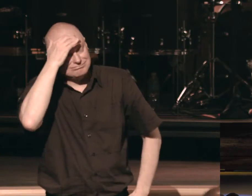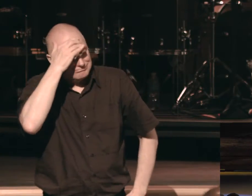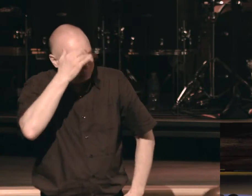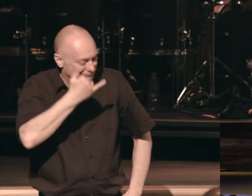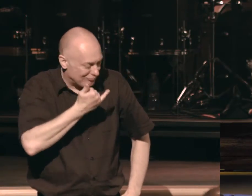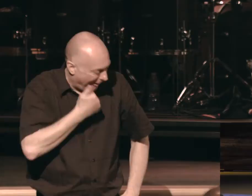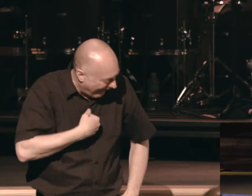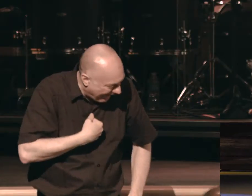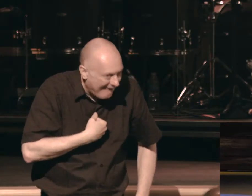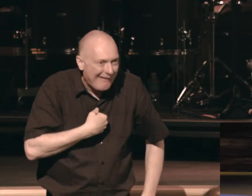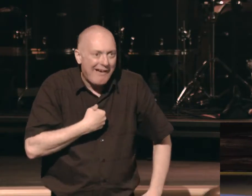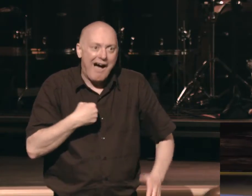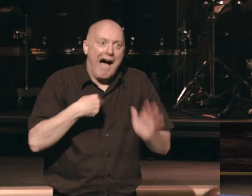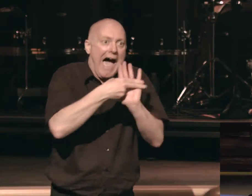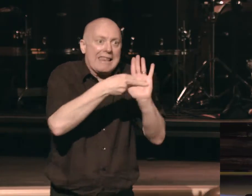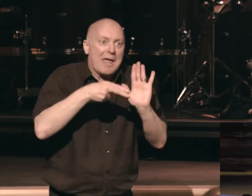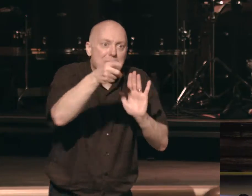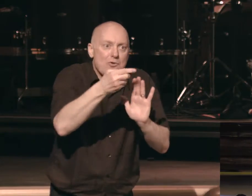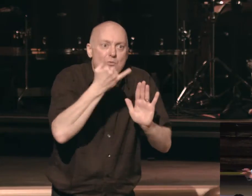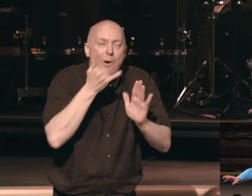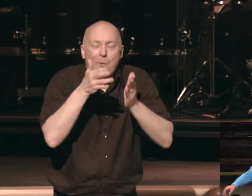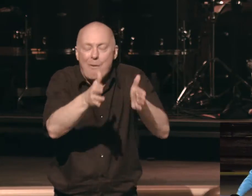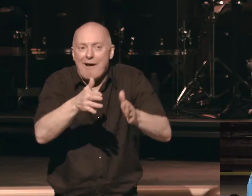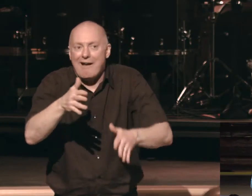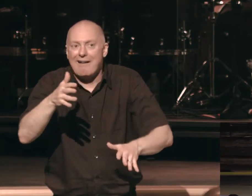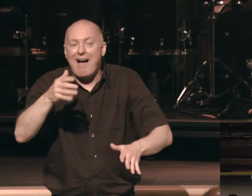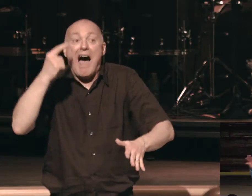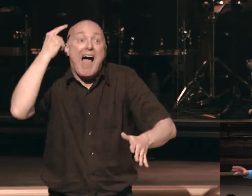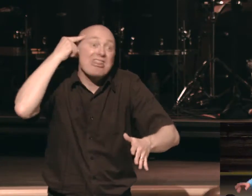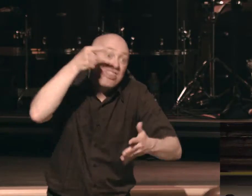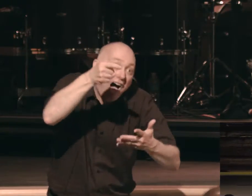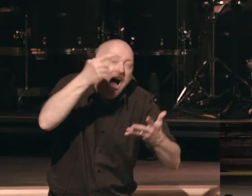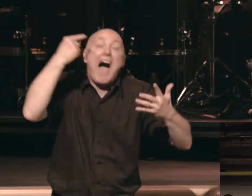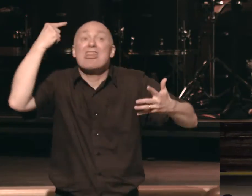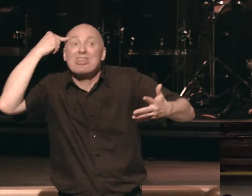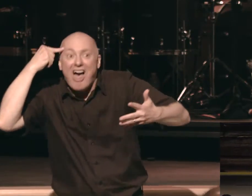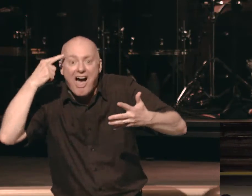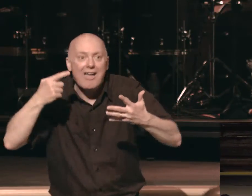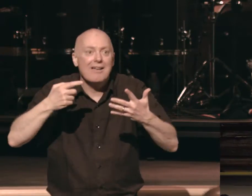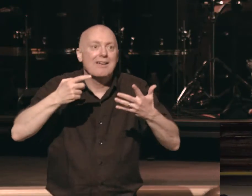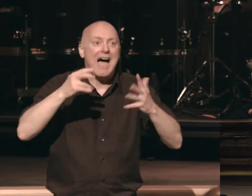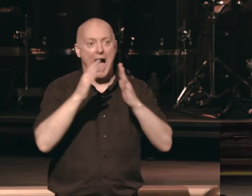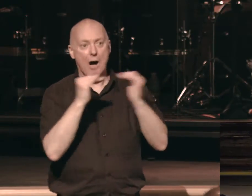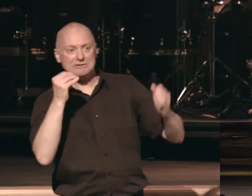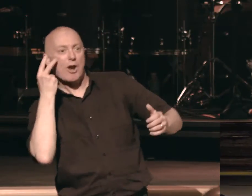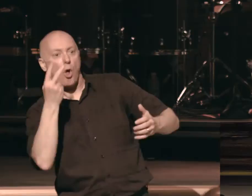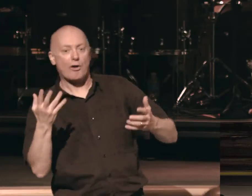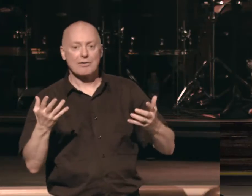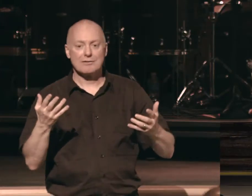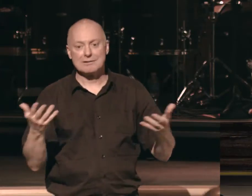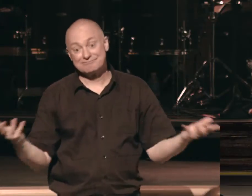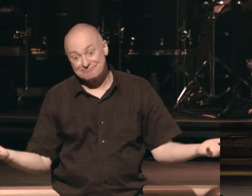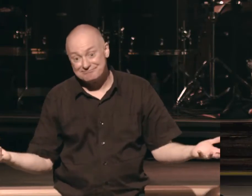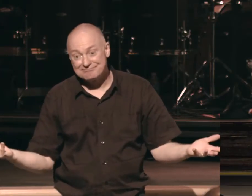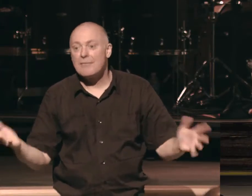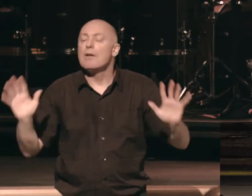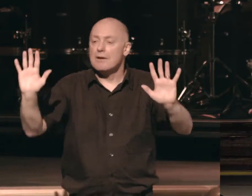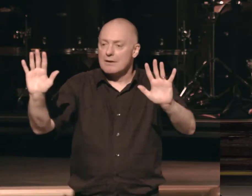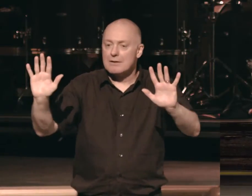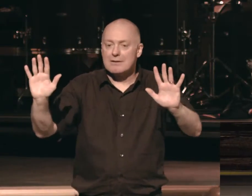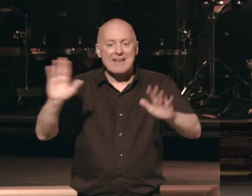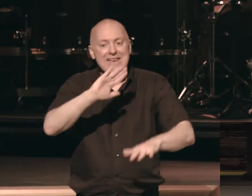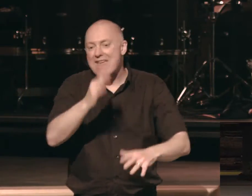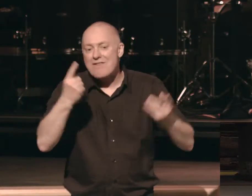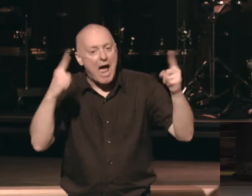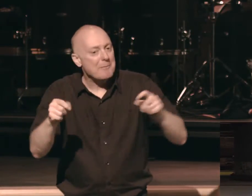wrong, and I labeled you as this, this, and this, and I totally wrote you off, and I thought you were, and all of a sudden you realize, man, what does that say about us? But all that to say, that never happens